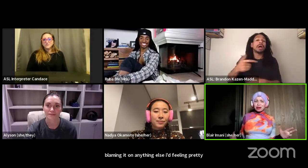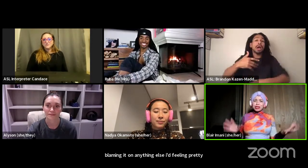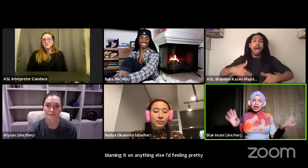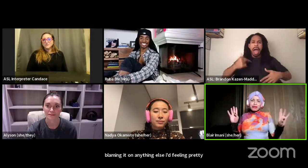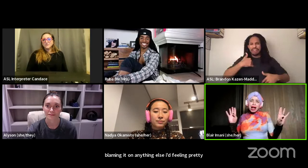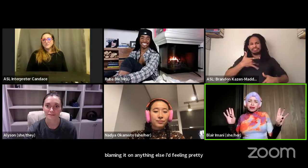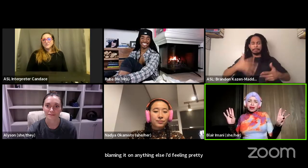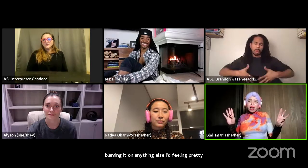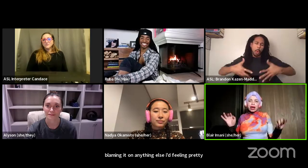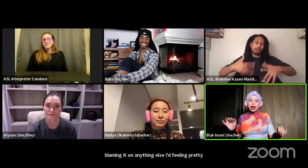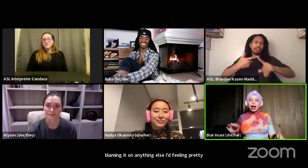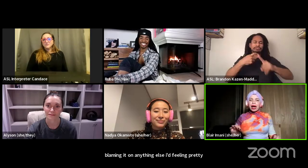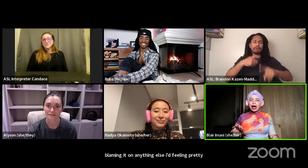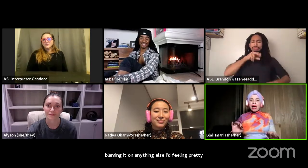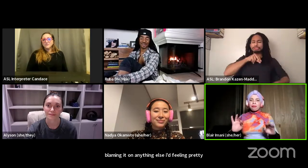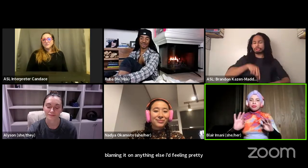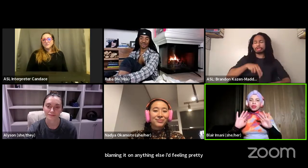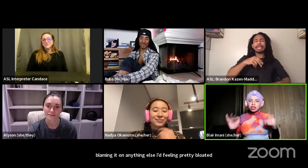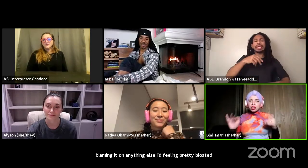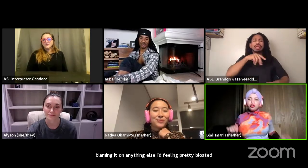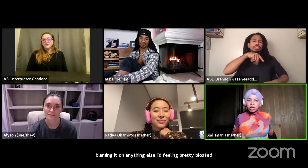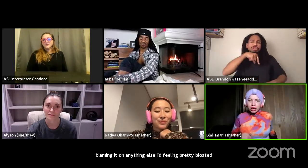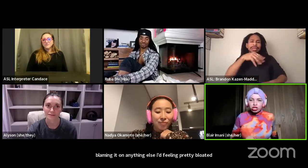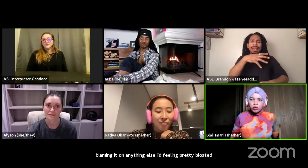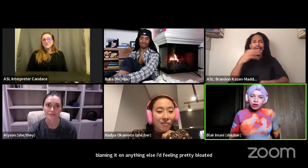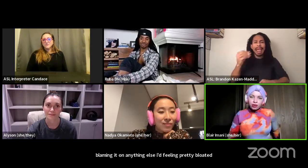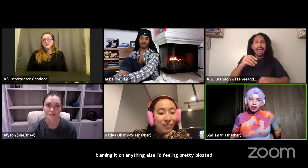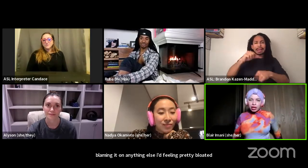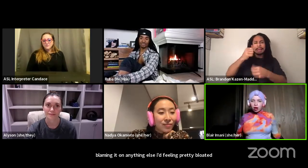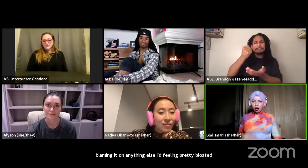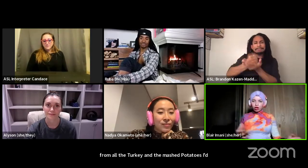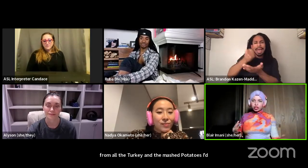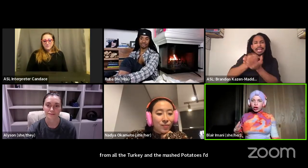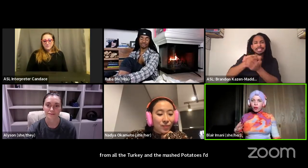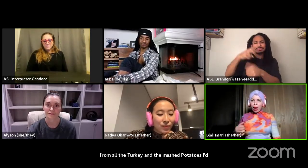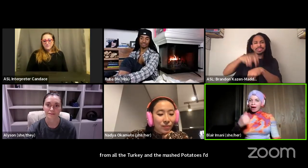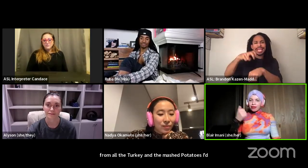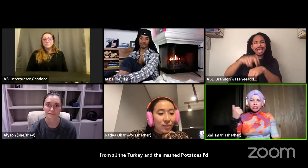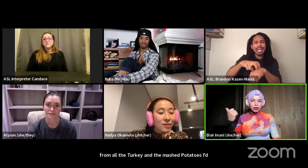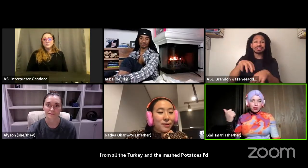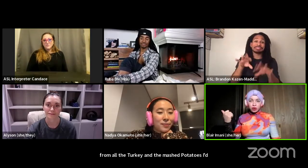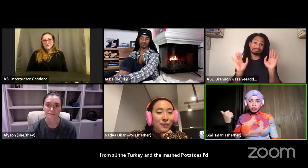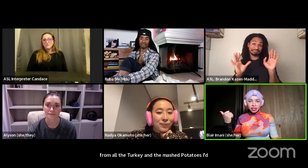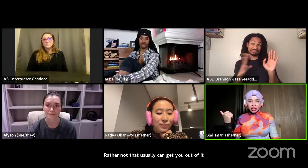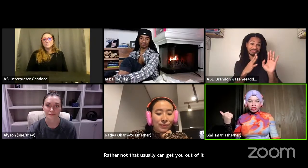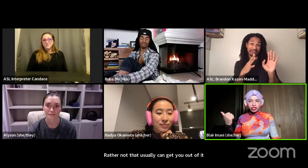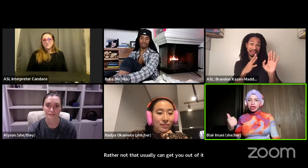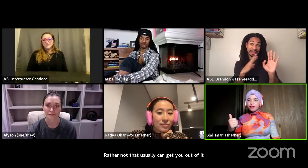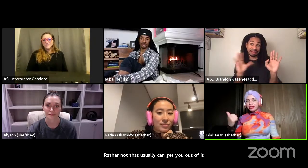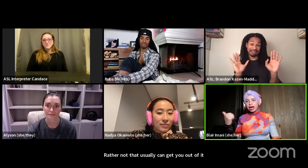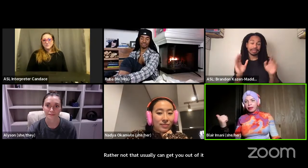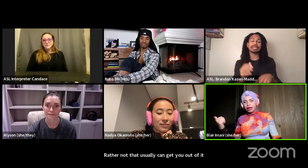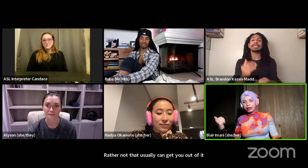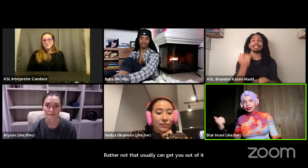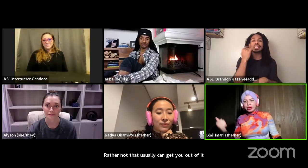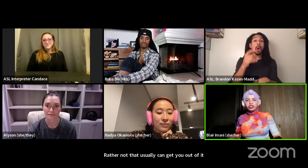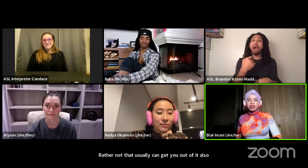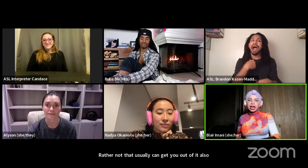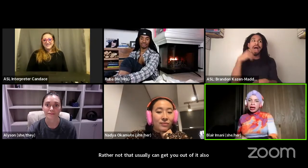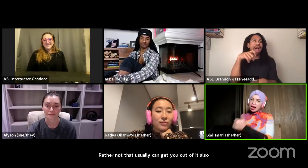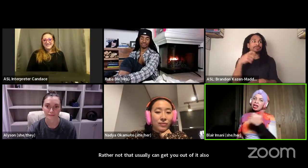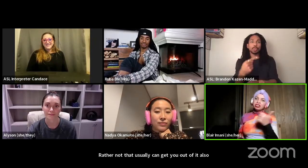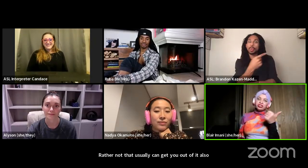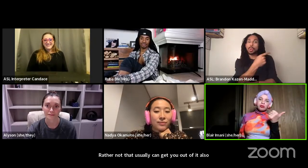mashed potatoes. I'd rather not. That usually can get you out of it. Also, having to help folks in the kitchen, if it's happening